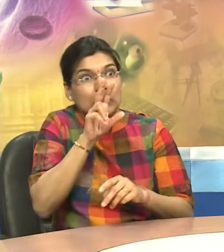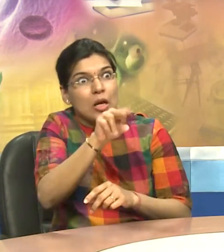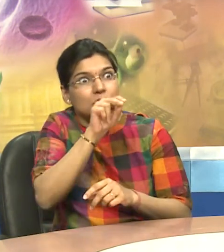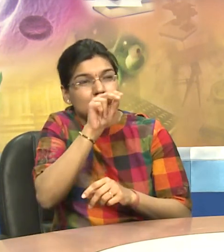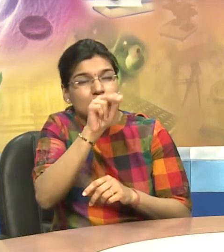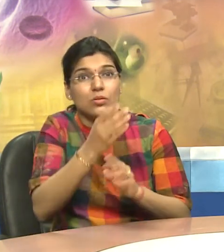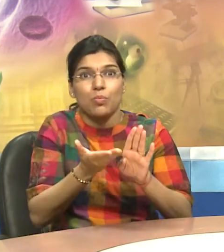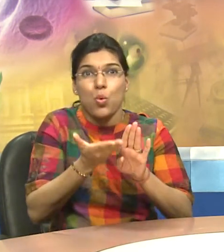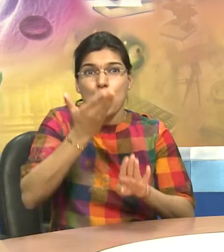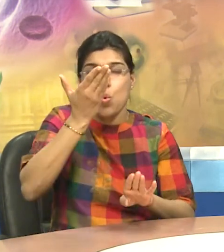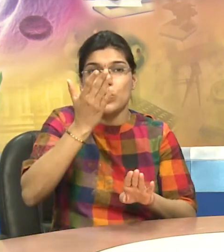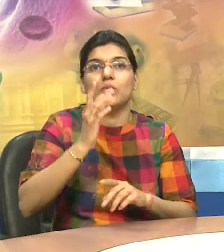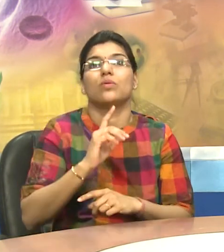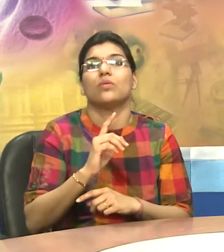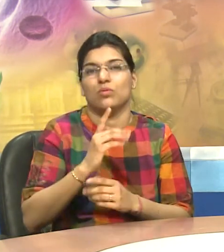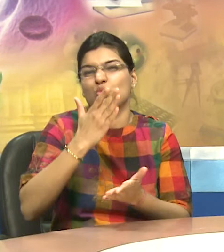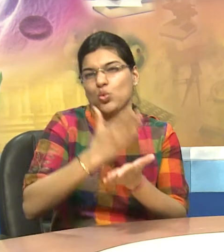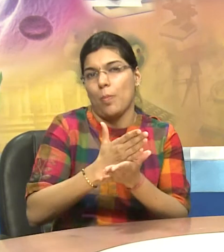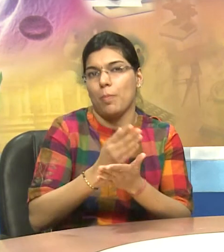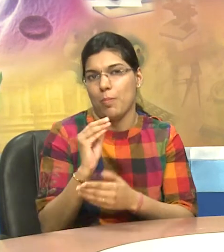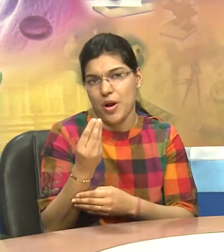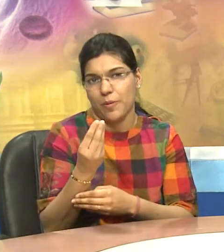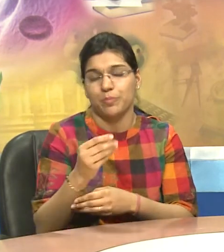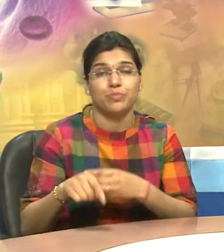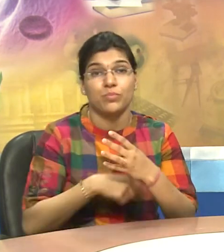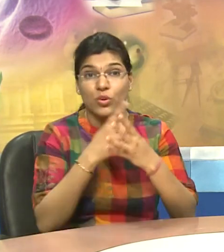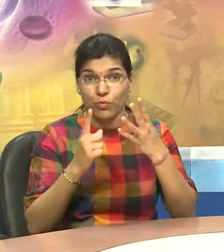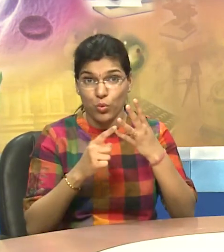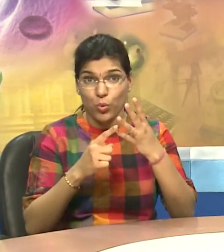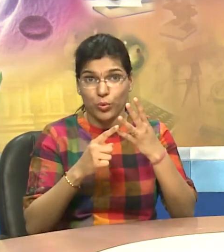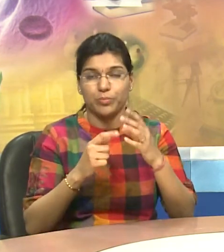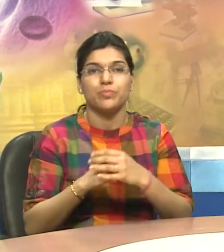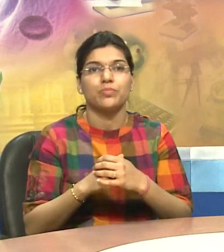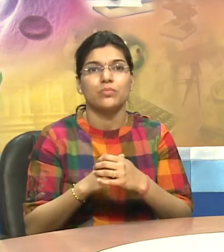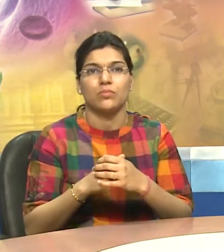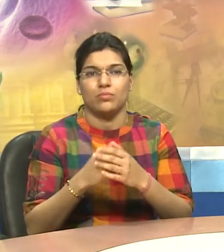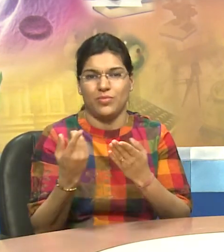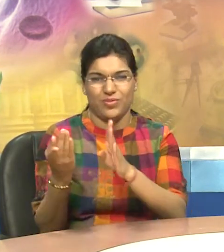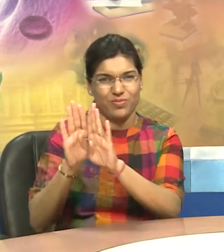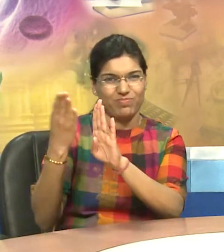have speak loudly with a great pace and voice. Fourthly,